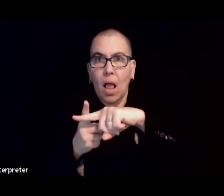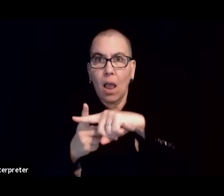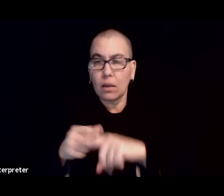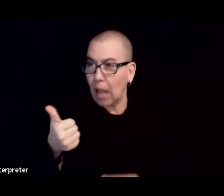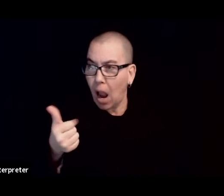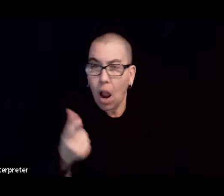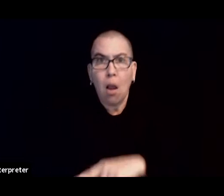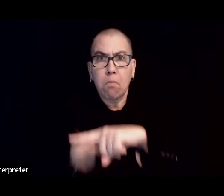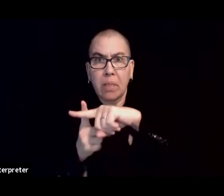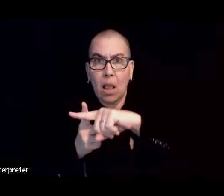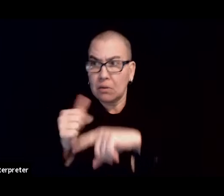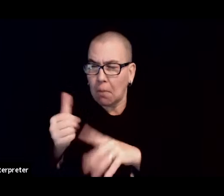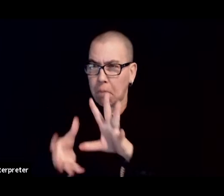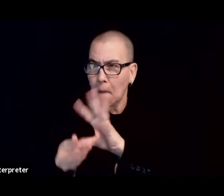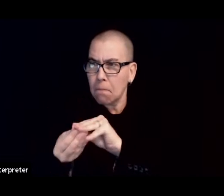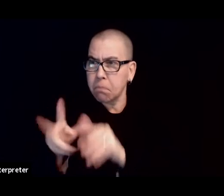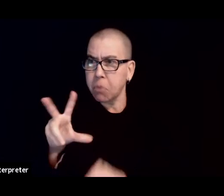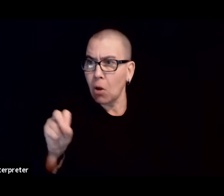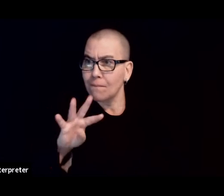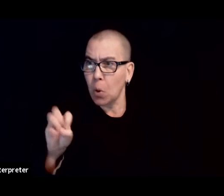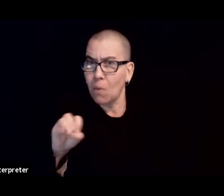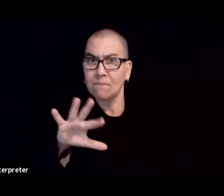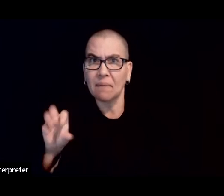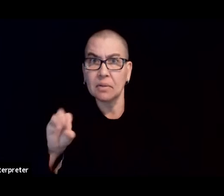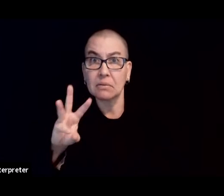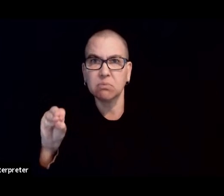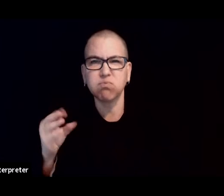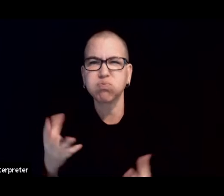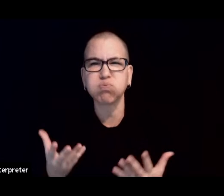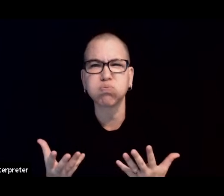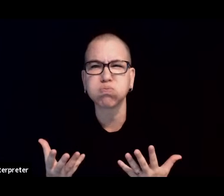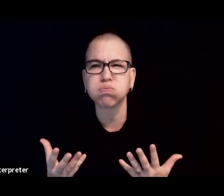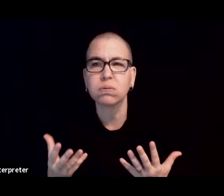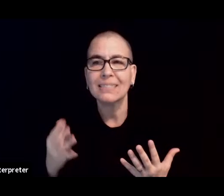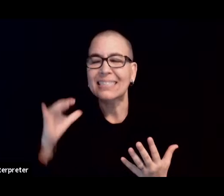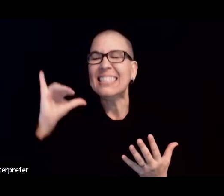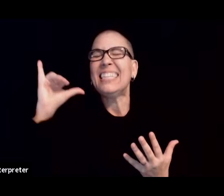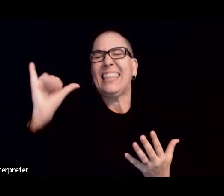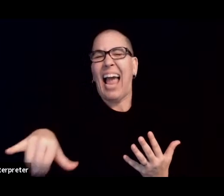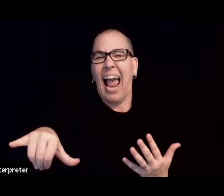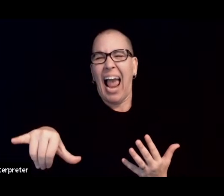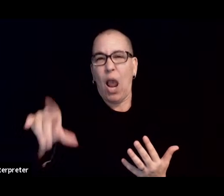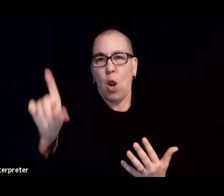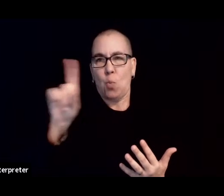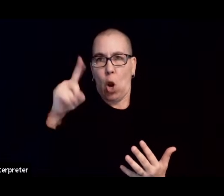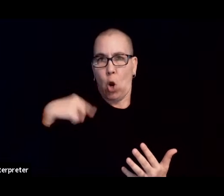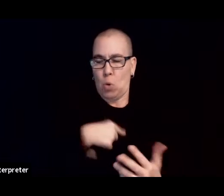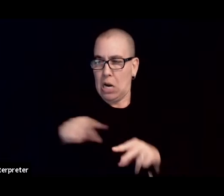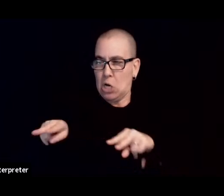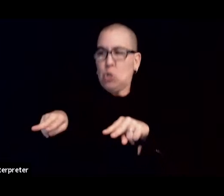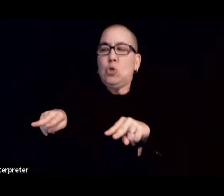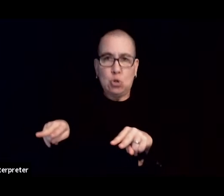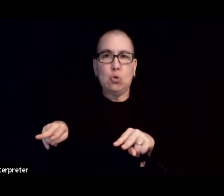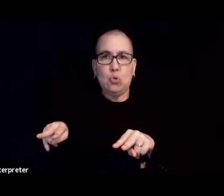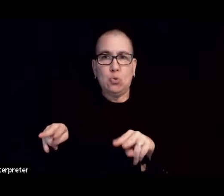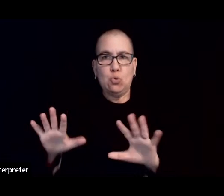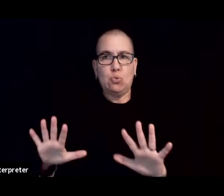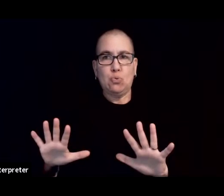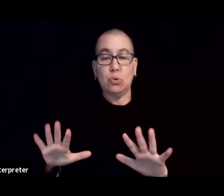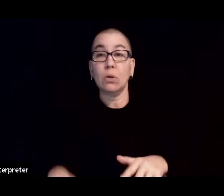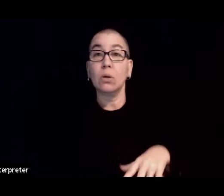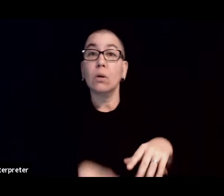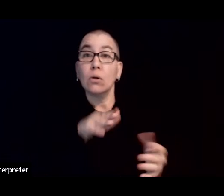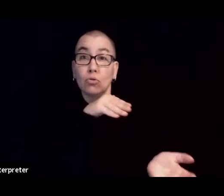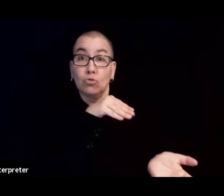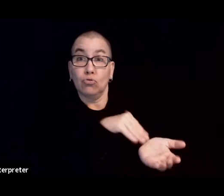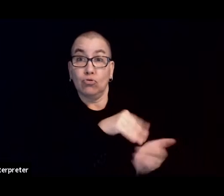really kind of tipped and went into that exponential growth. And Dr. Birx had been warning us about that based on